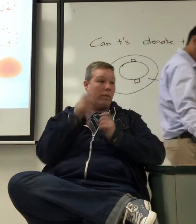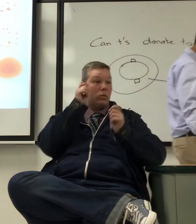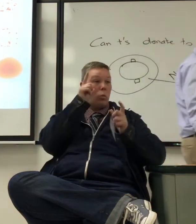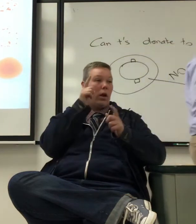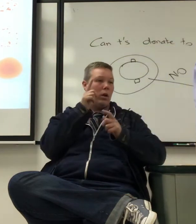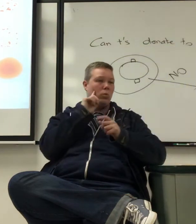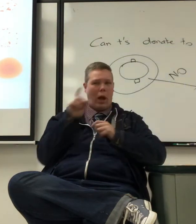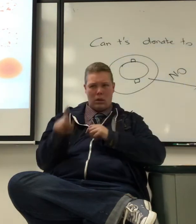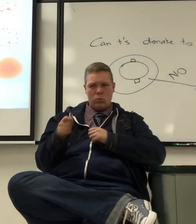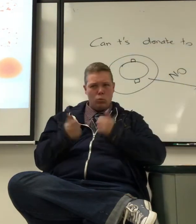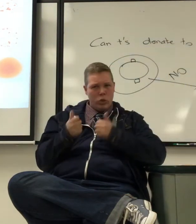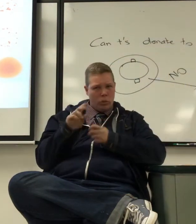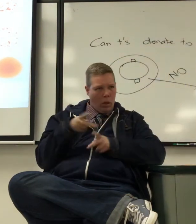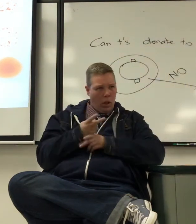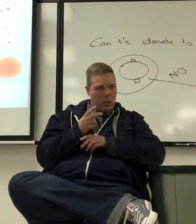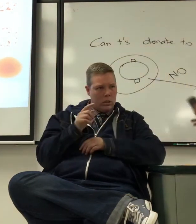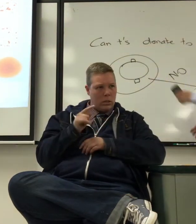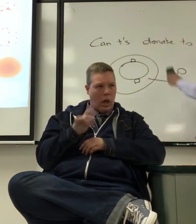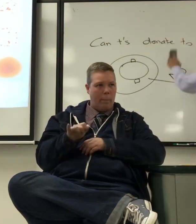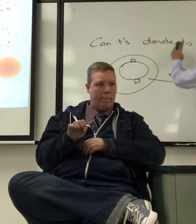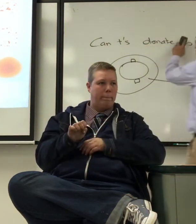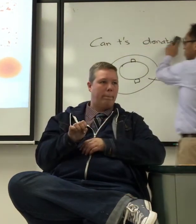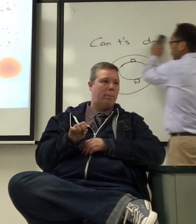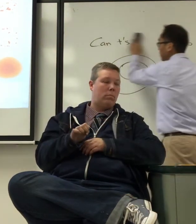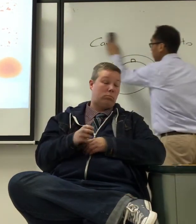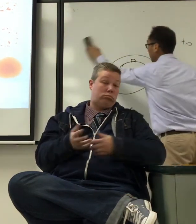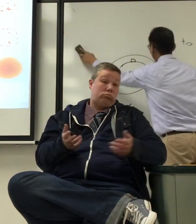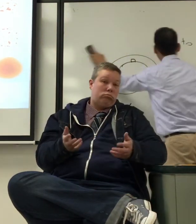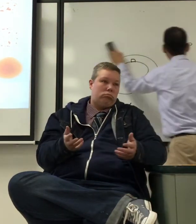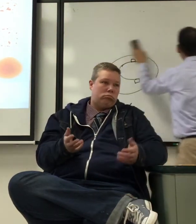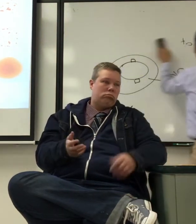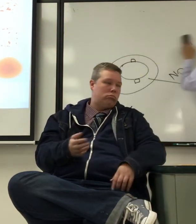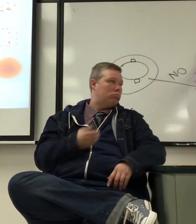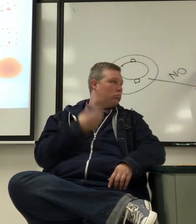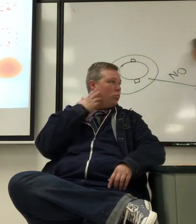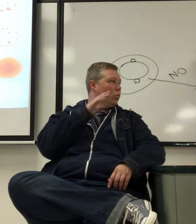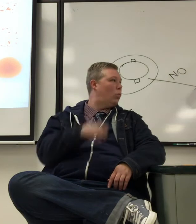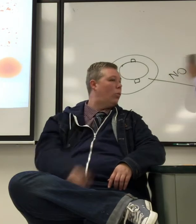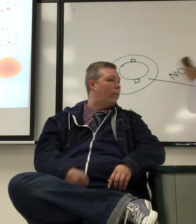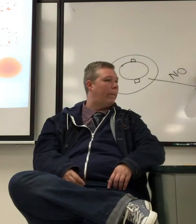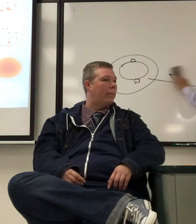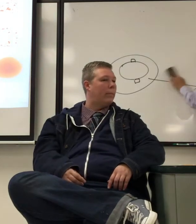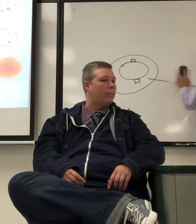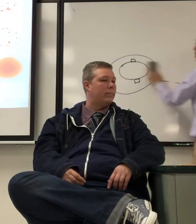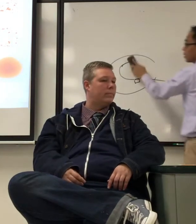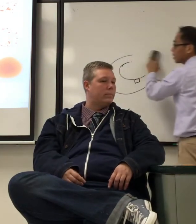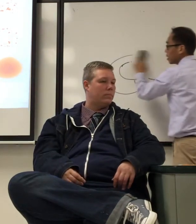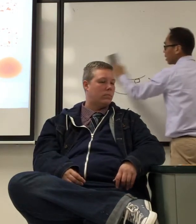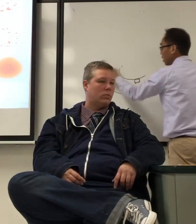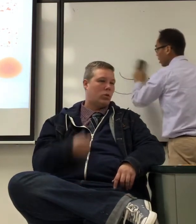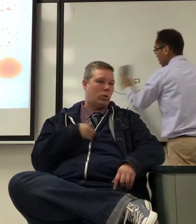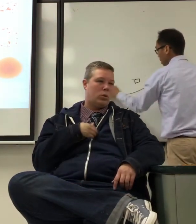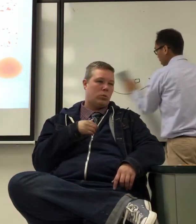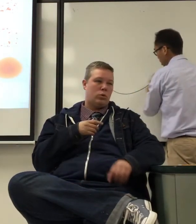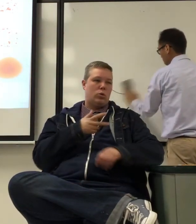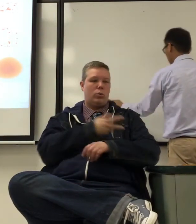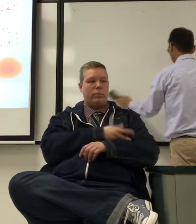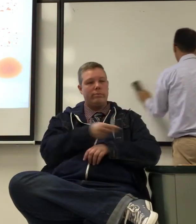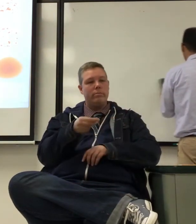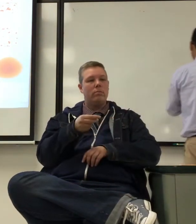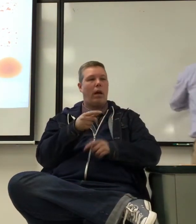So you just take his blood to the lab, and this is what you'll be doing in the lab. Just type 4 unknowns.